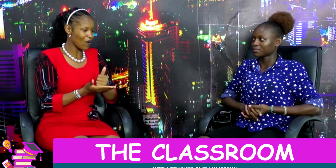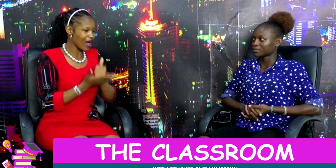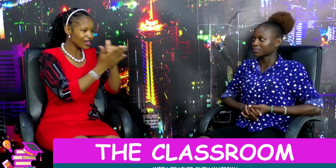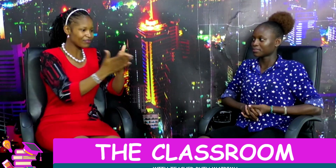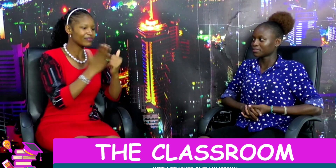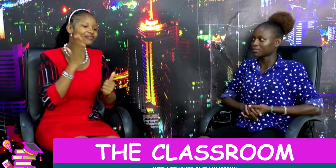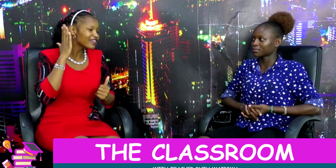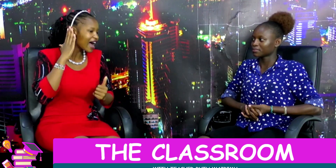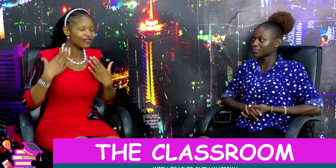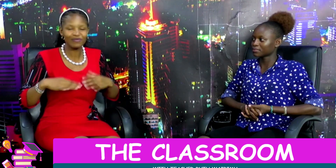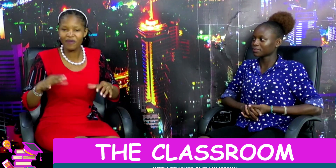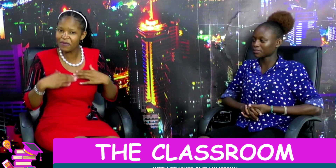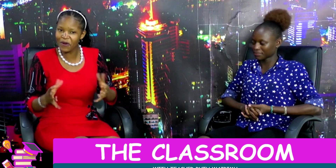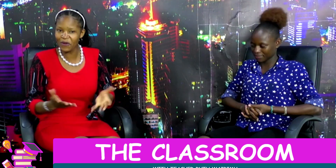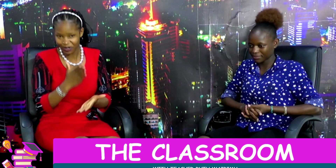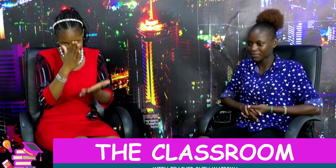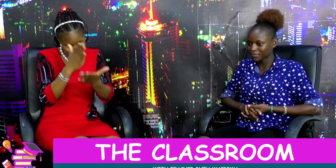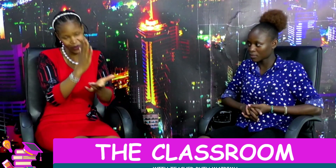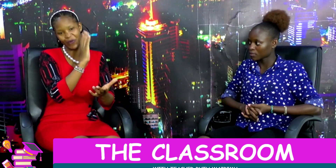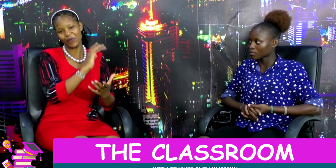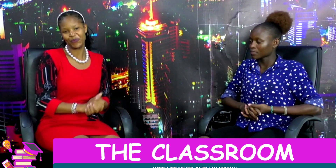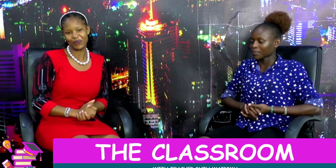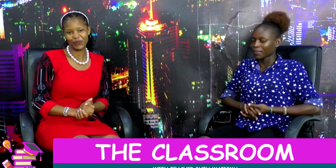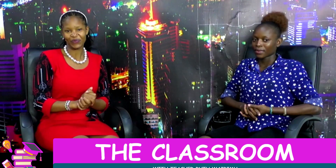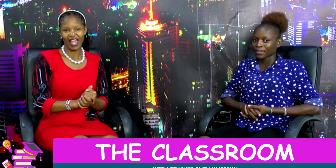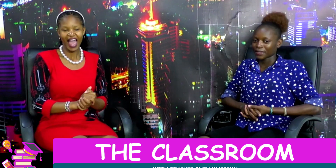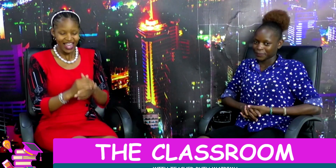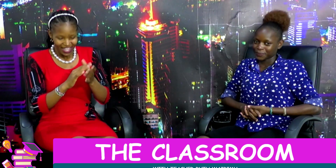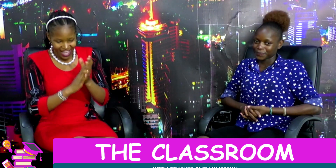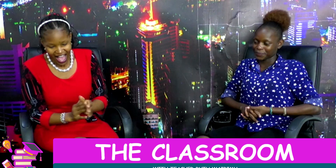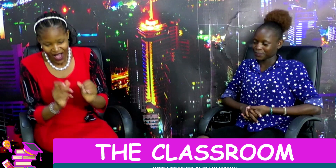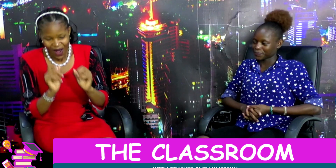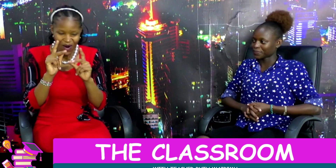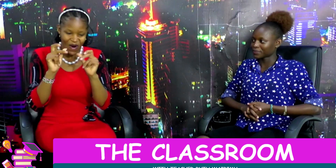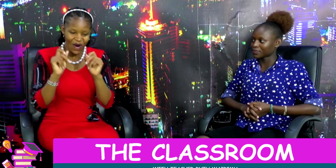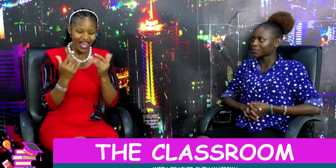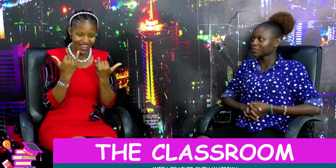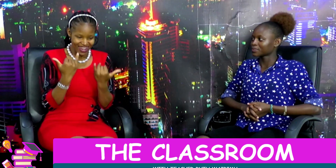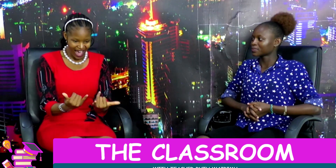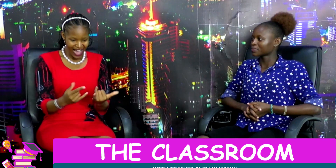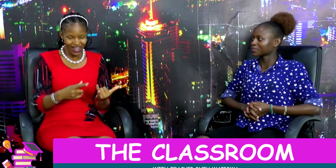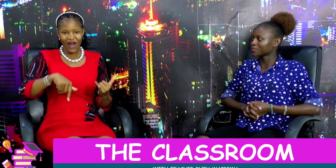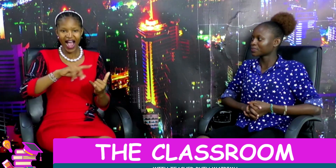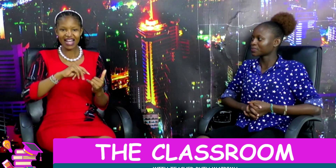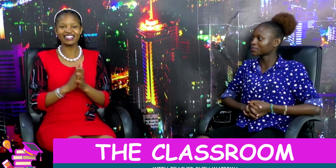they get to help a lot of deaf people in bridging communication. So now, please,